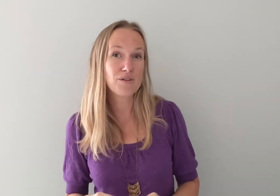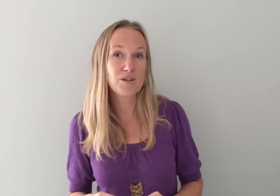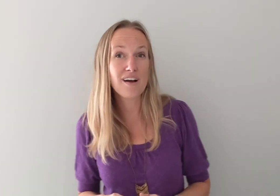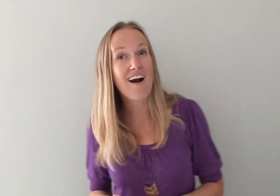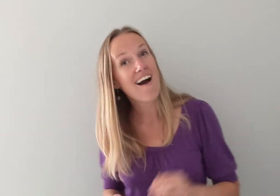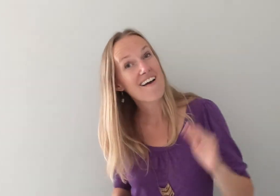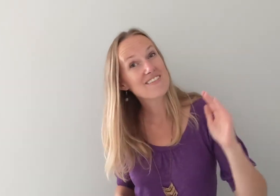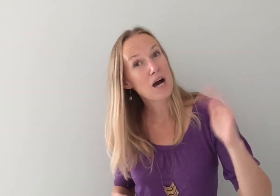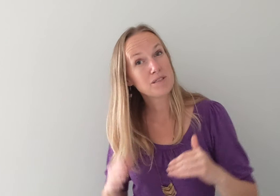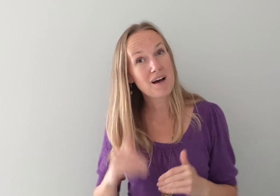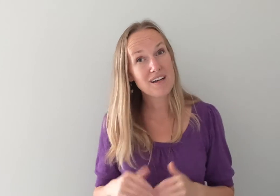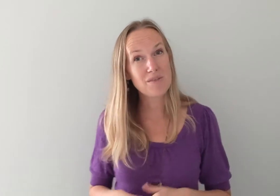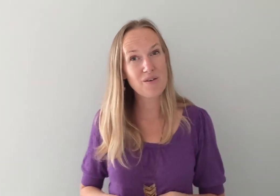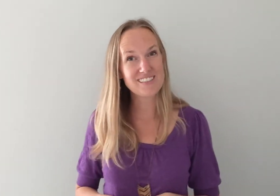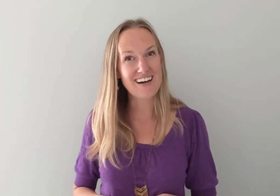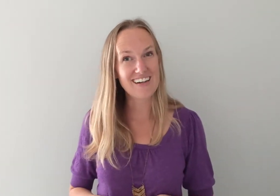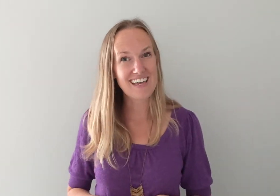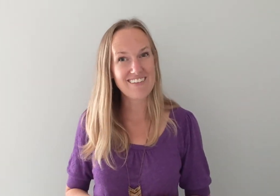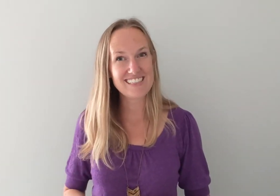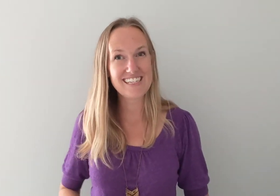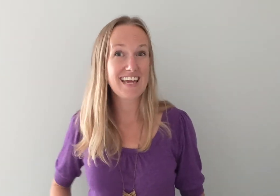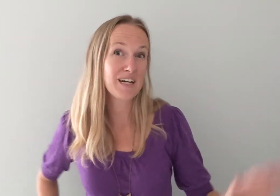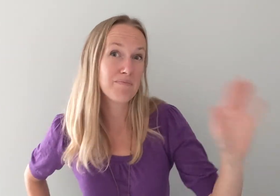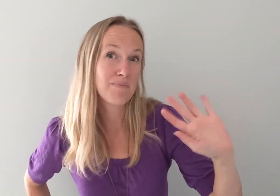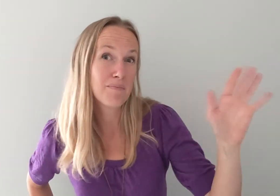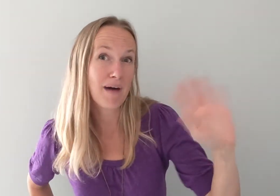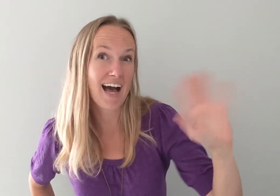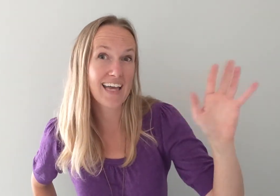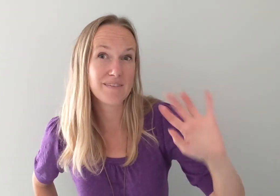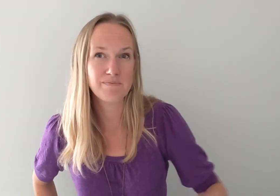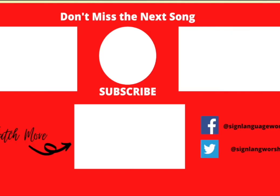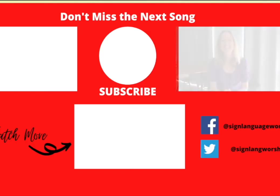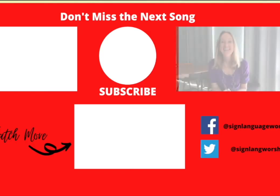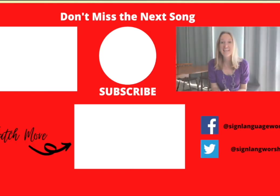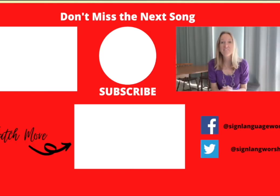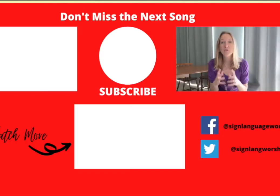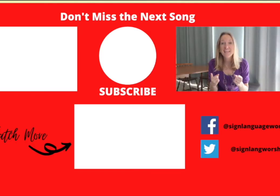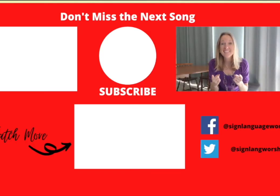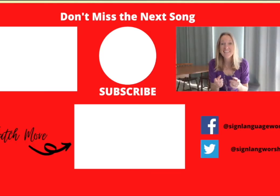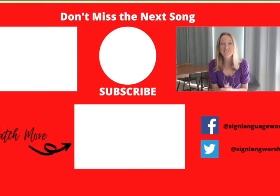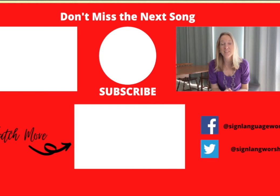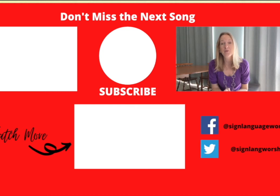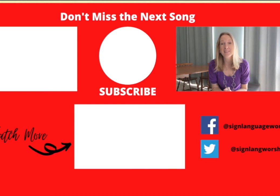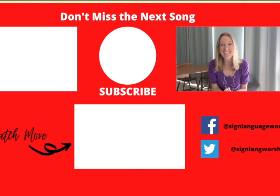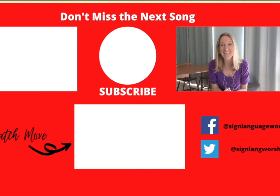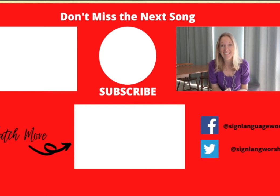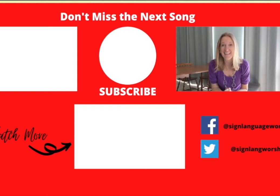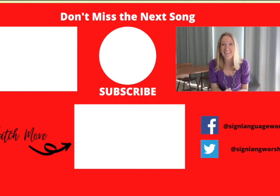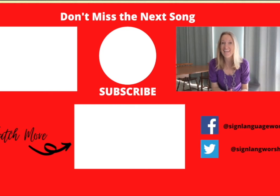through top to bottom the whole song. Can't wait to see you there. Bye. If you liked today's video, please click like. It gives